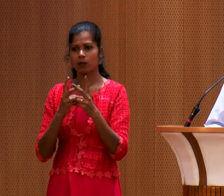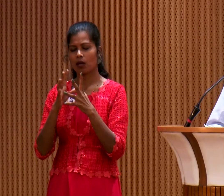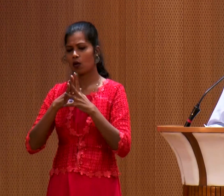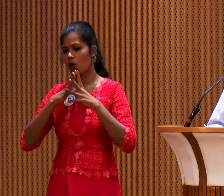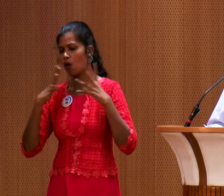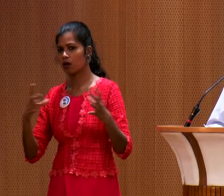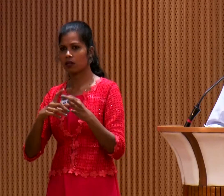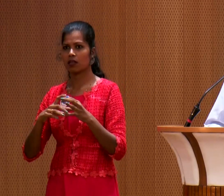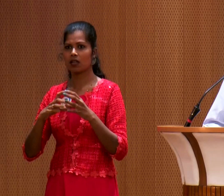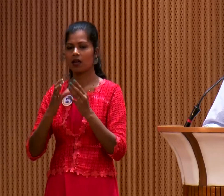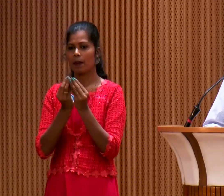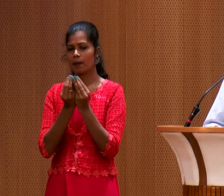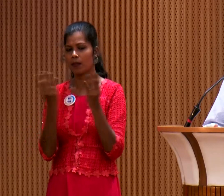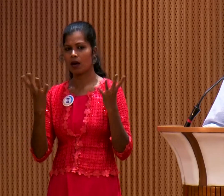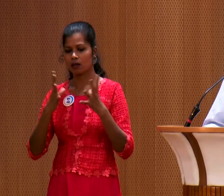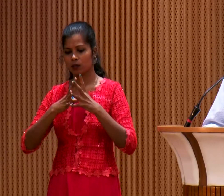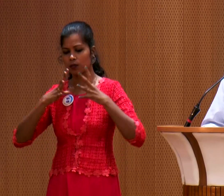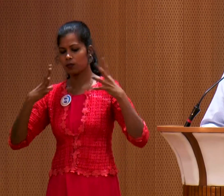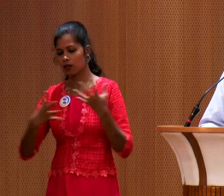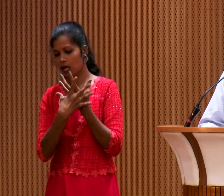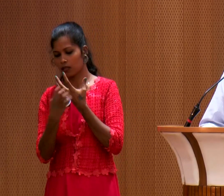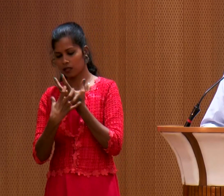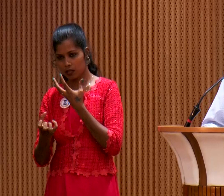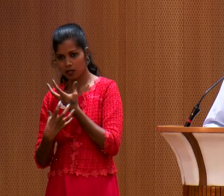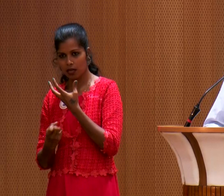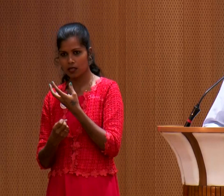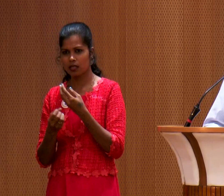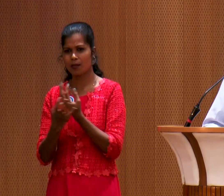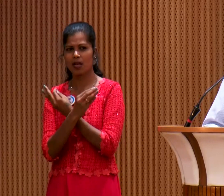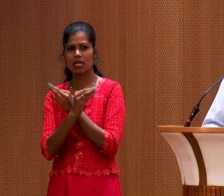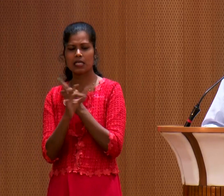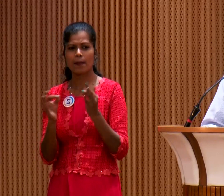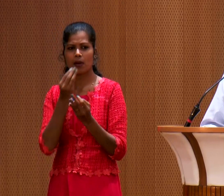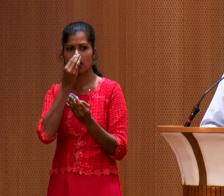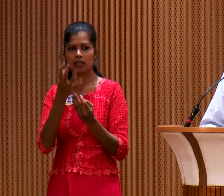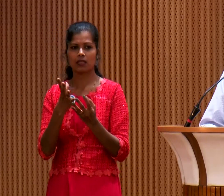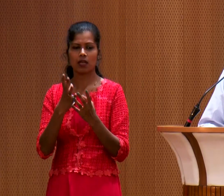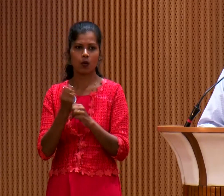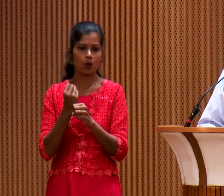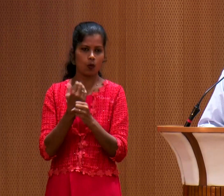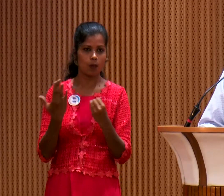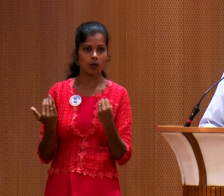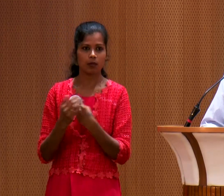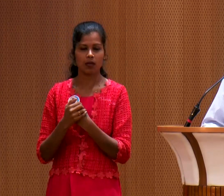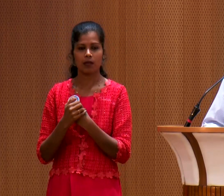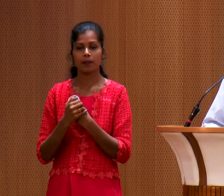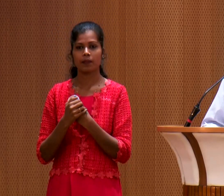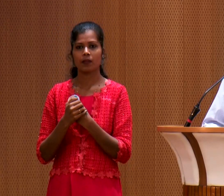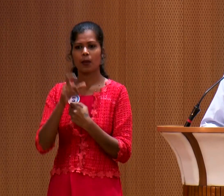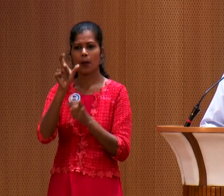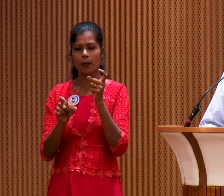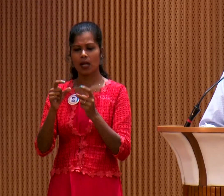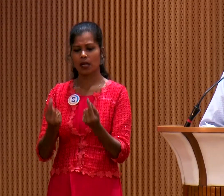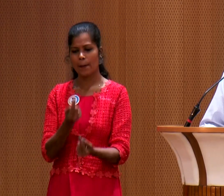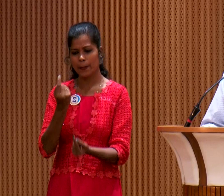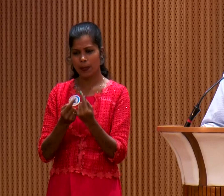large quantities of husk are extracted by single fiber mills. The lack of large